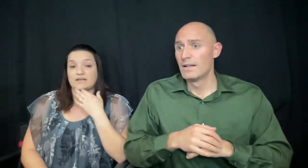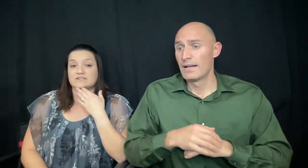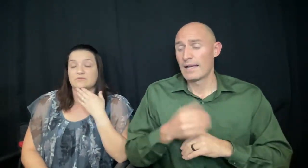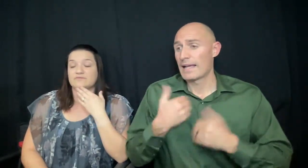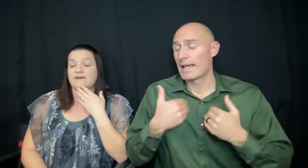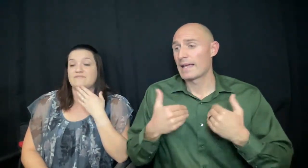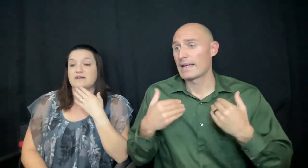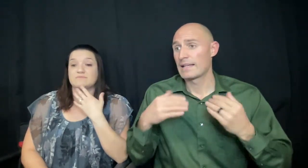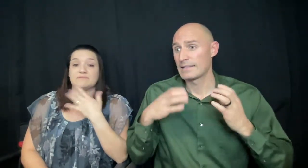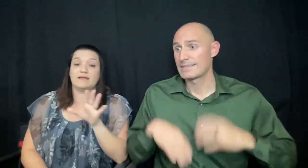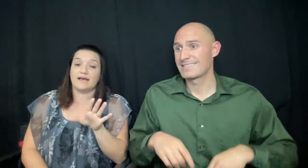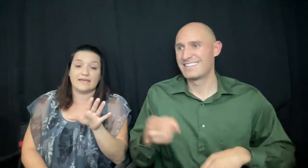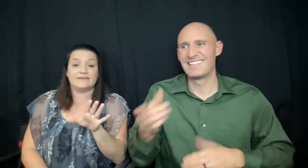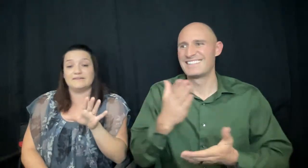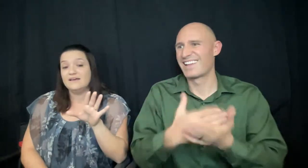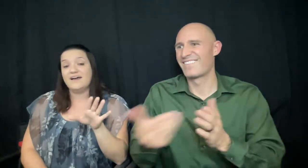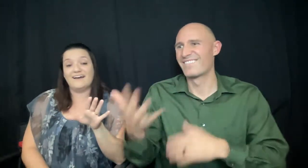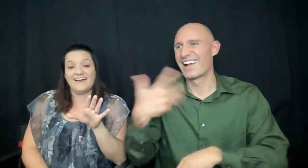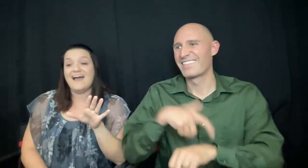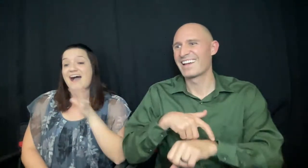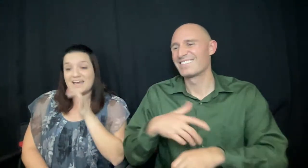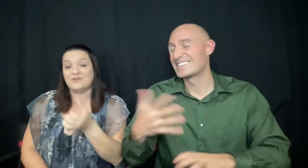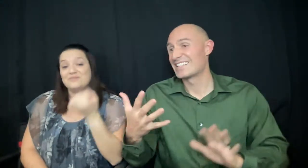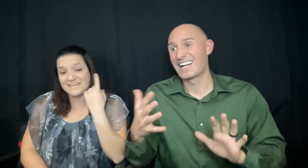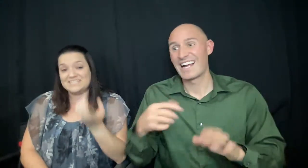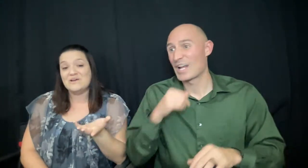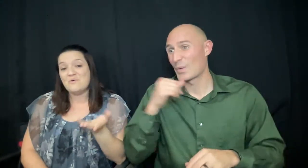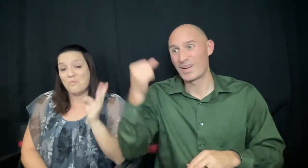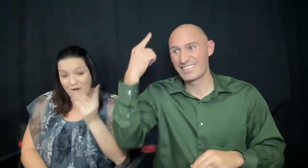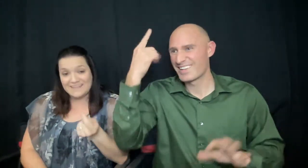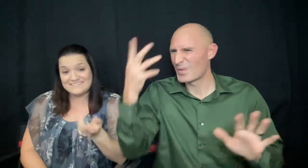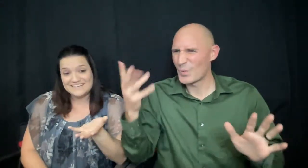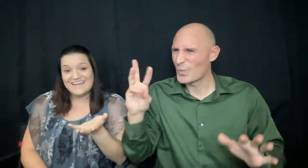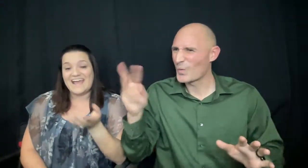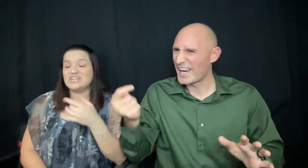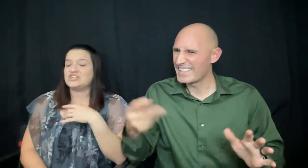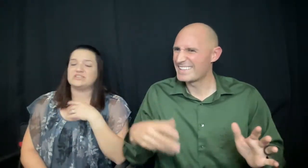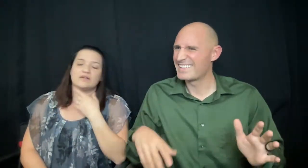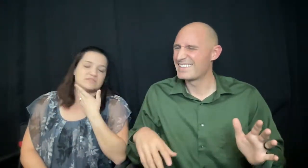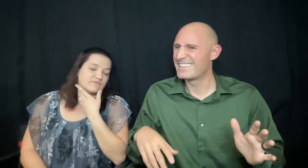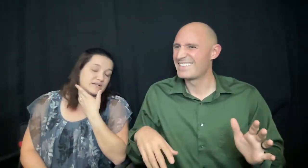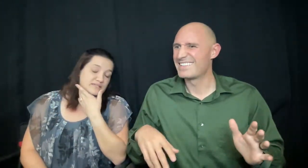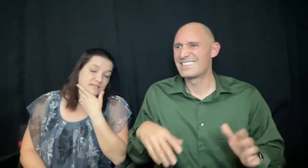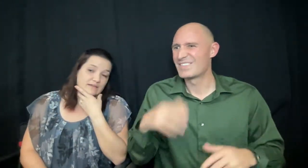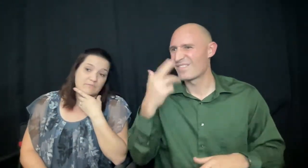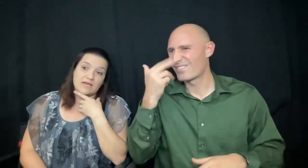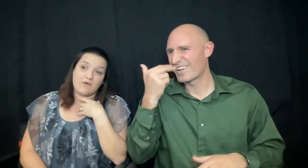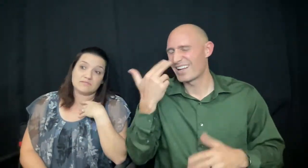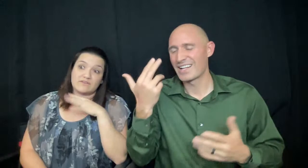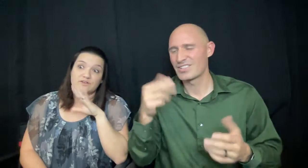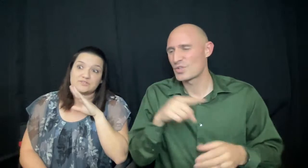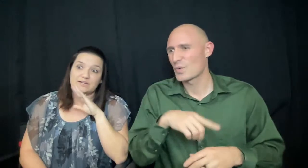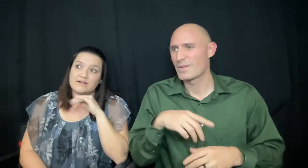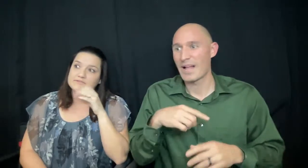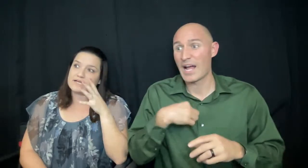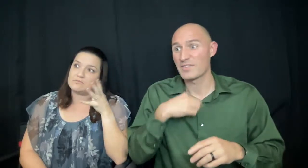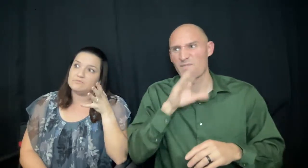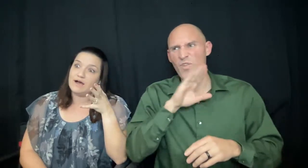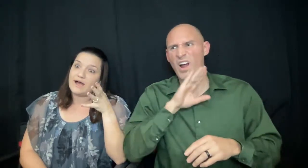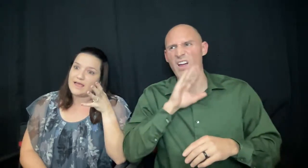stopped her 5 times. I'm like, I don't get what? And she thought it was the funniest thing. Me, I was like frustrated. I was like, Ma, because